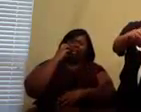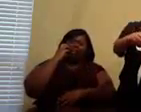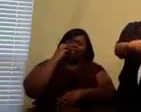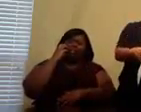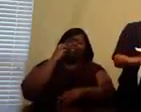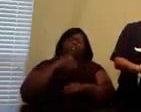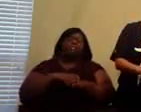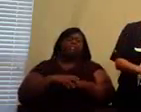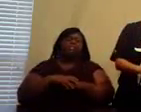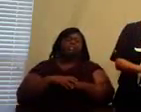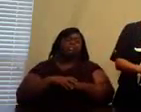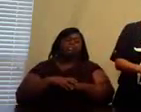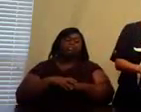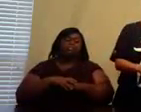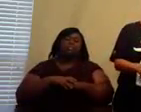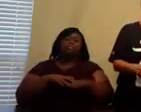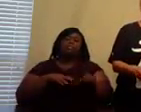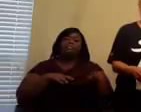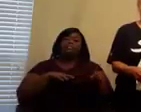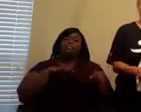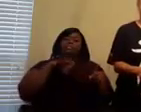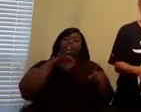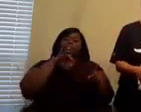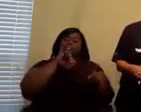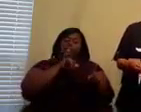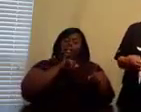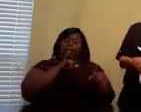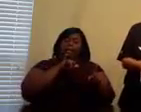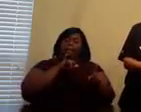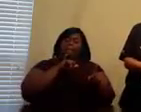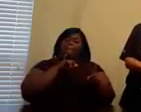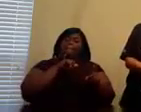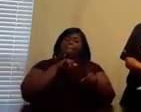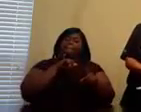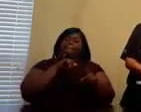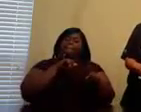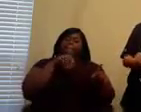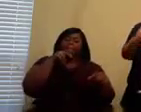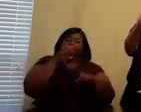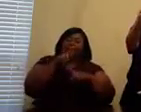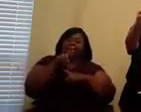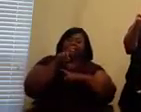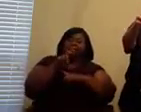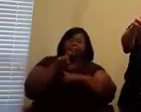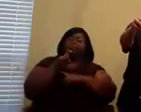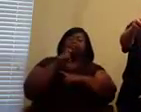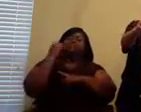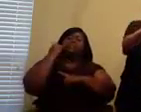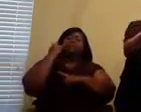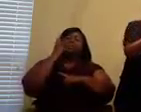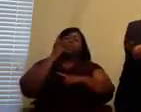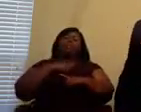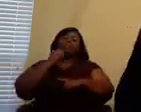and it's supposed to be a pad that holds you and keeps you dry for 10